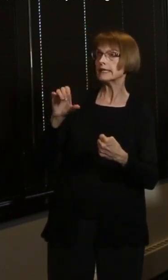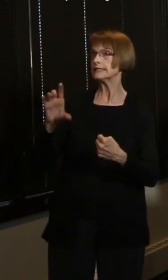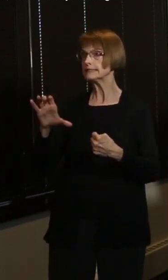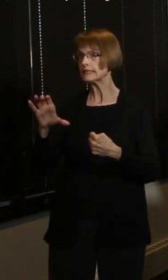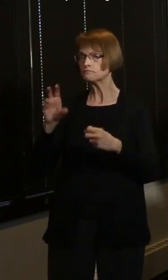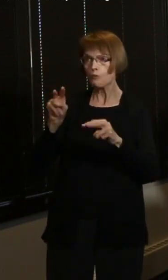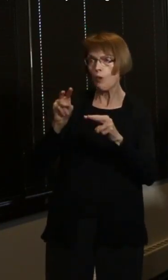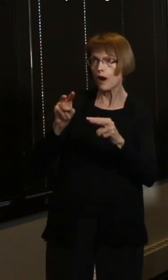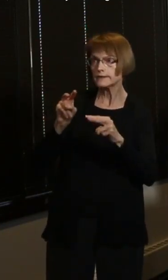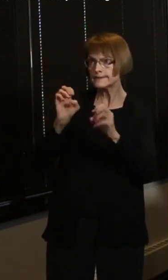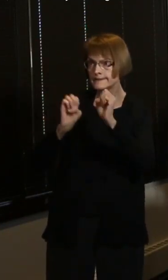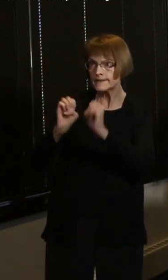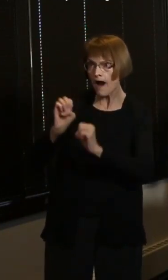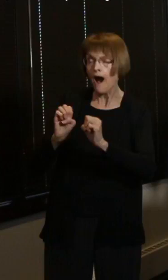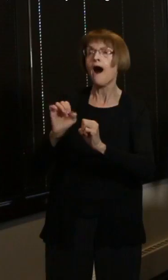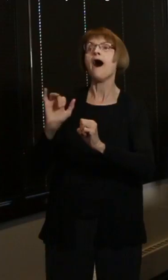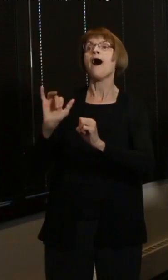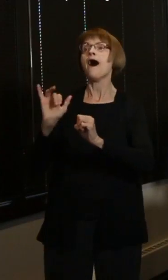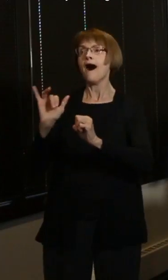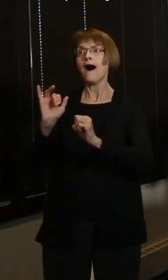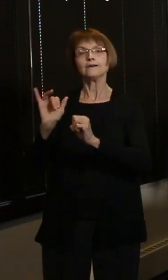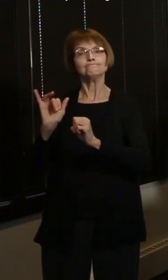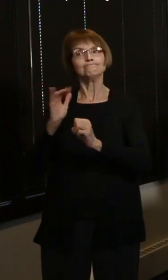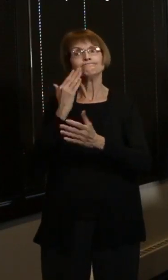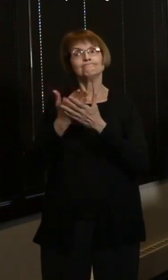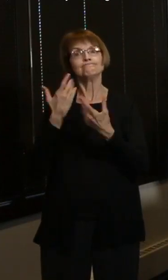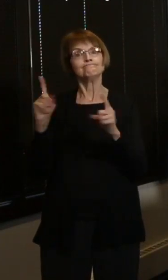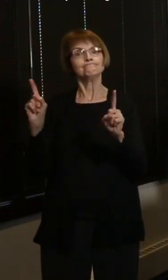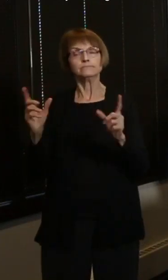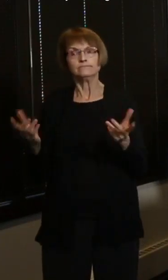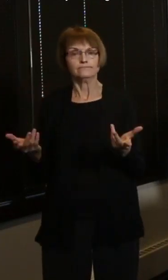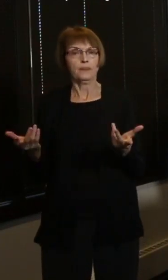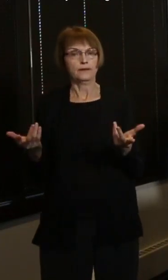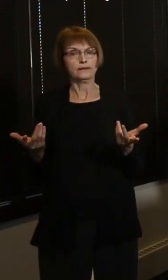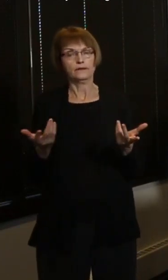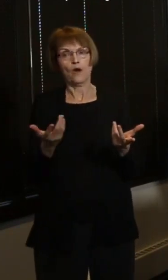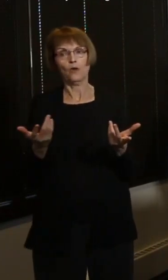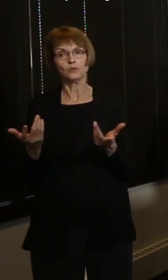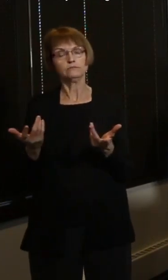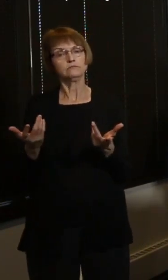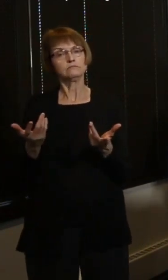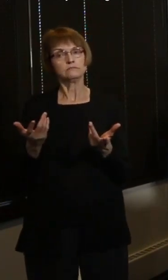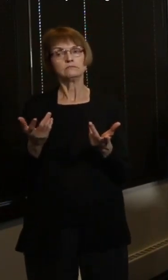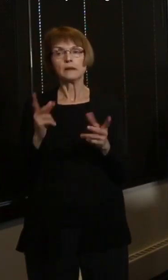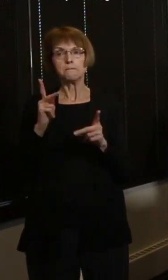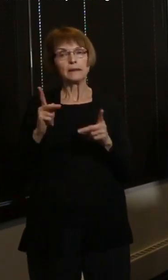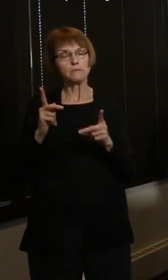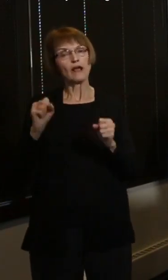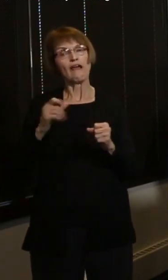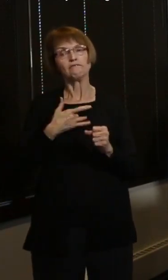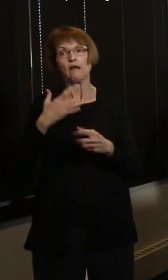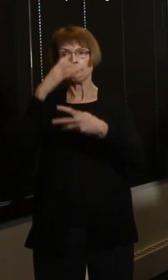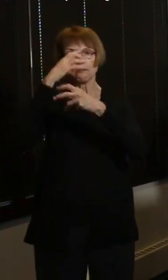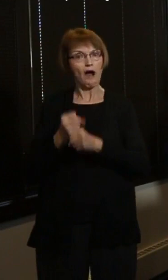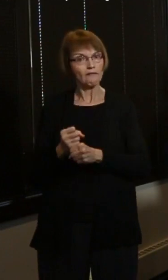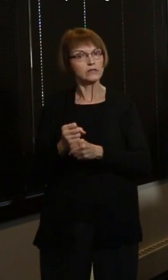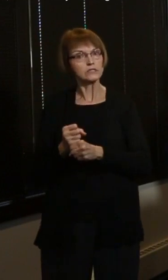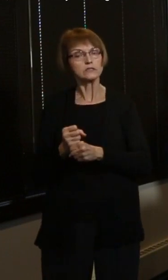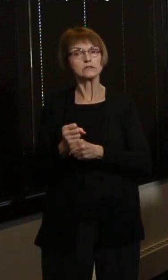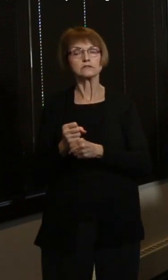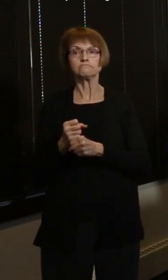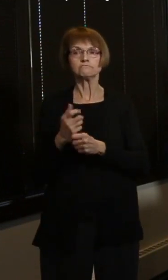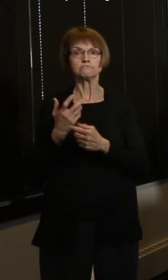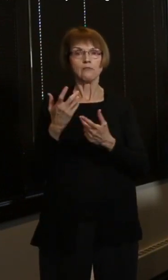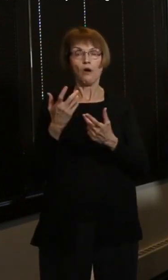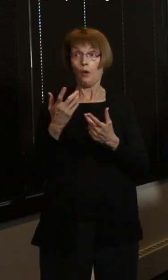vaccine, and should instill confidence, you know, depending upon what the outcome is, that people are that are looking out